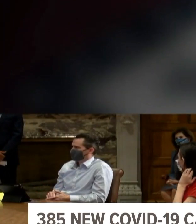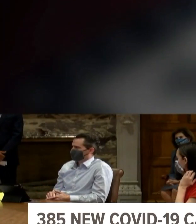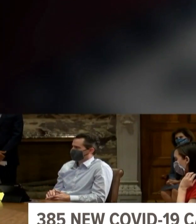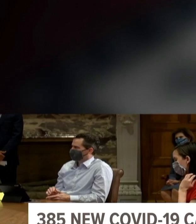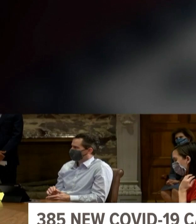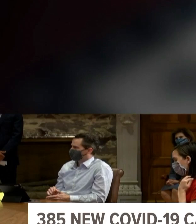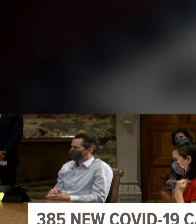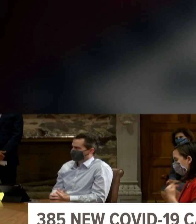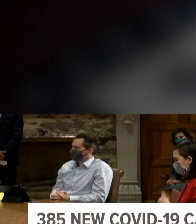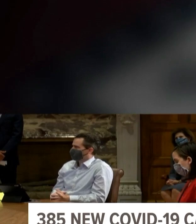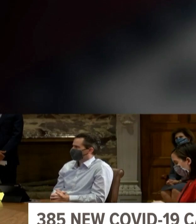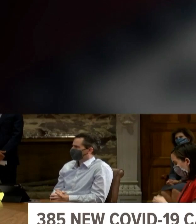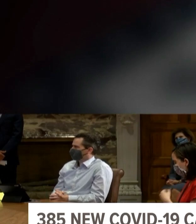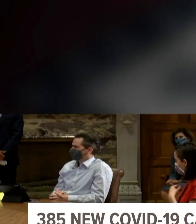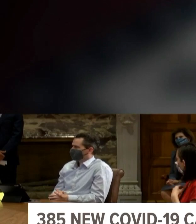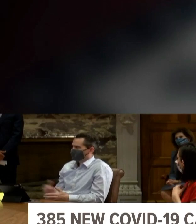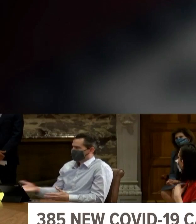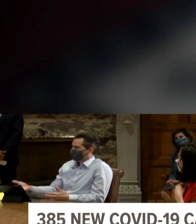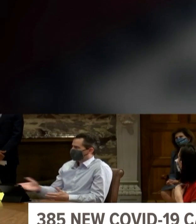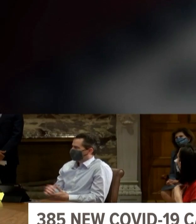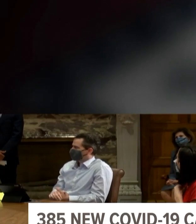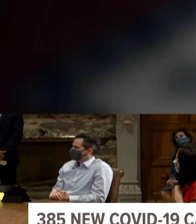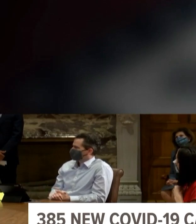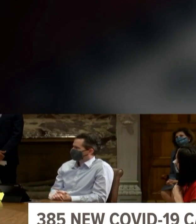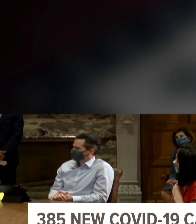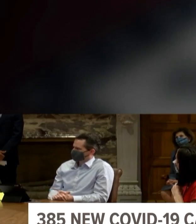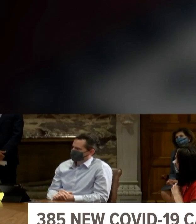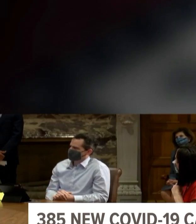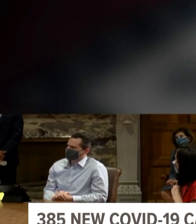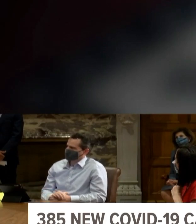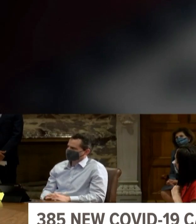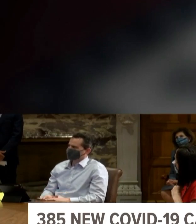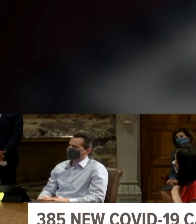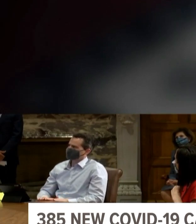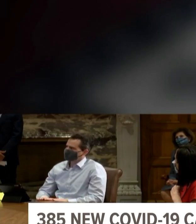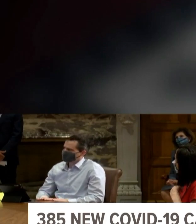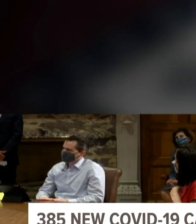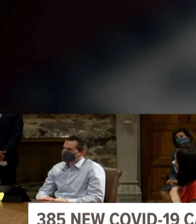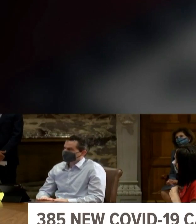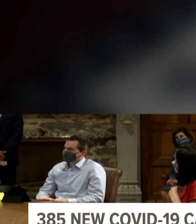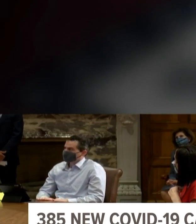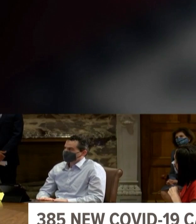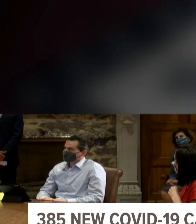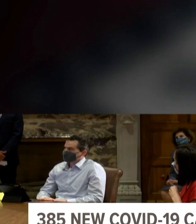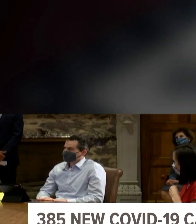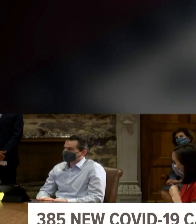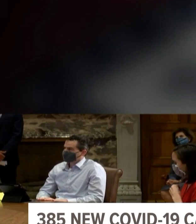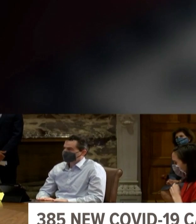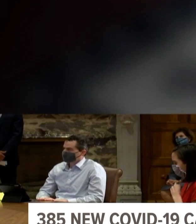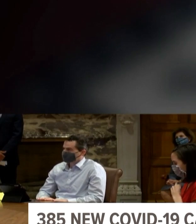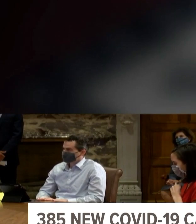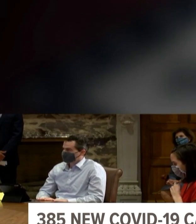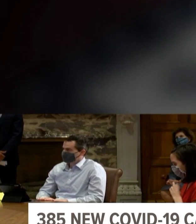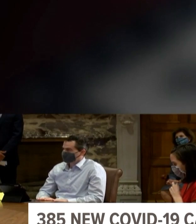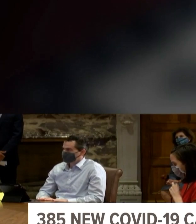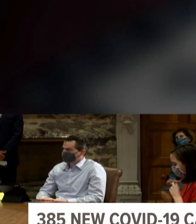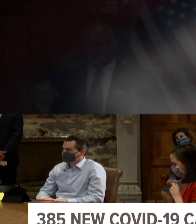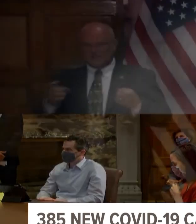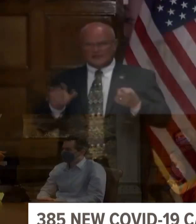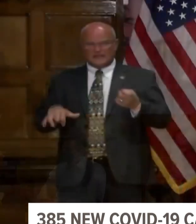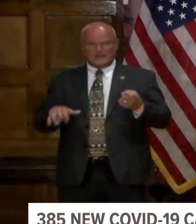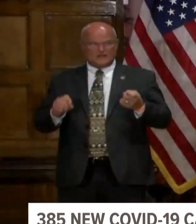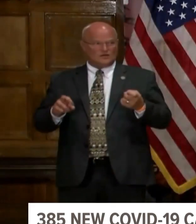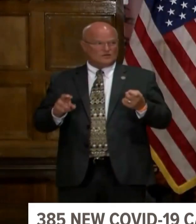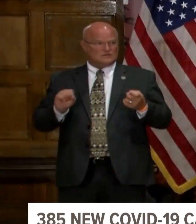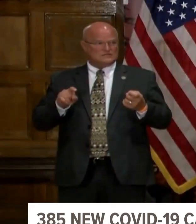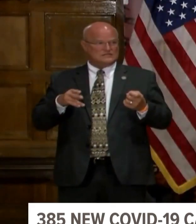nursing homes or universities or K-12 schools, places like that? Dr. Romero, do you want to handle that,